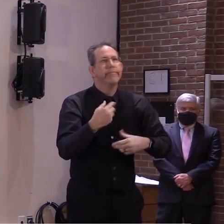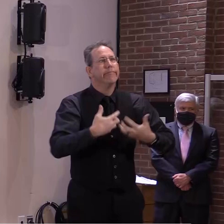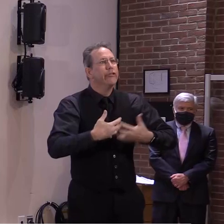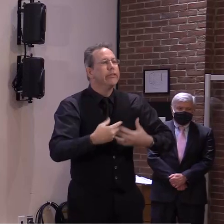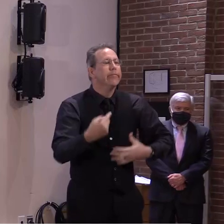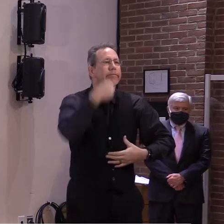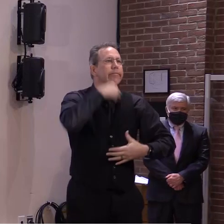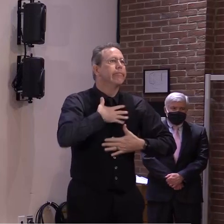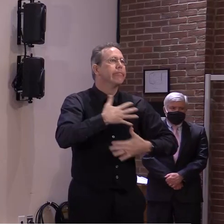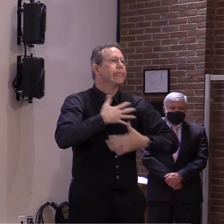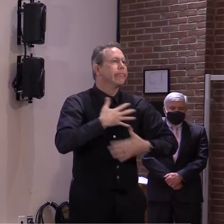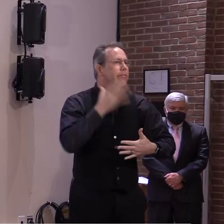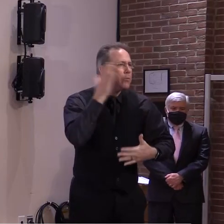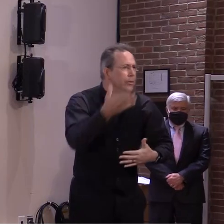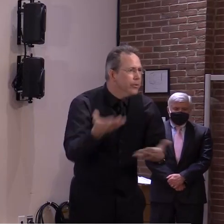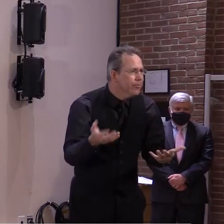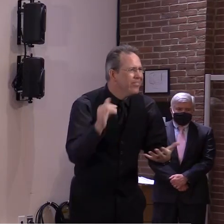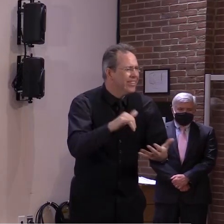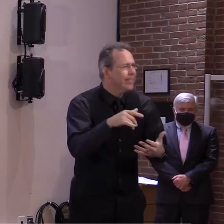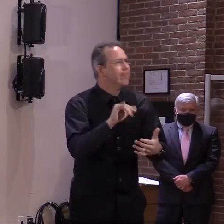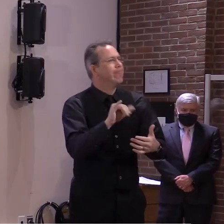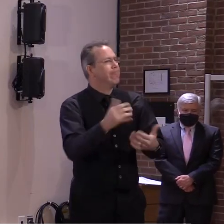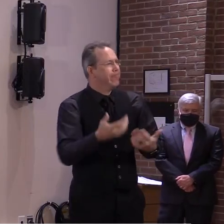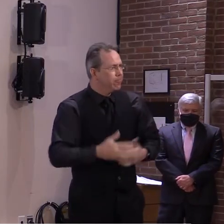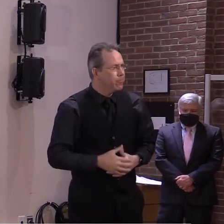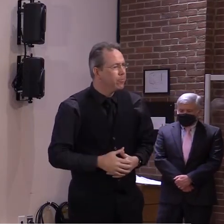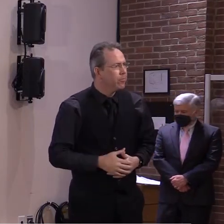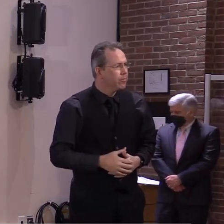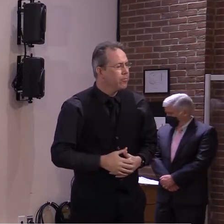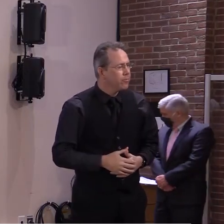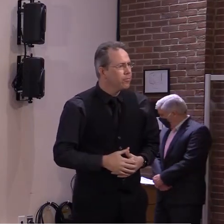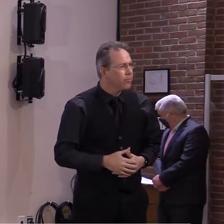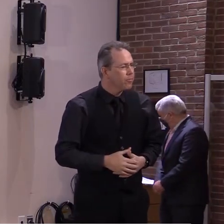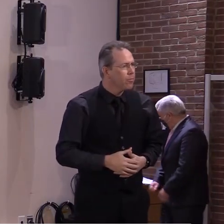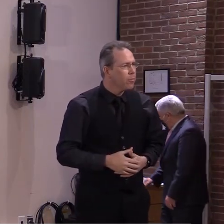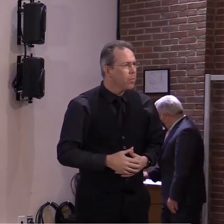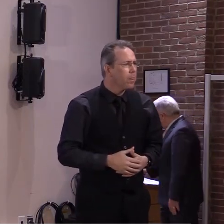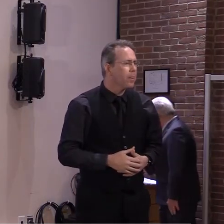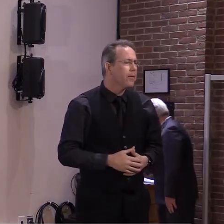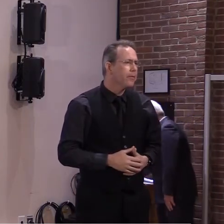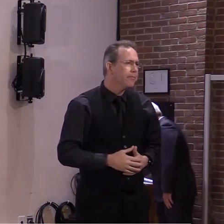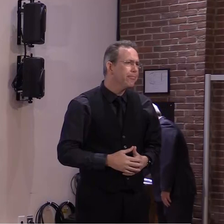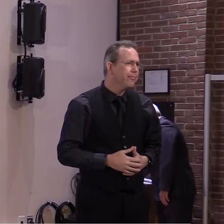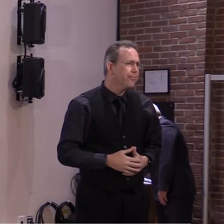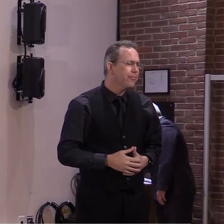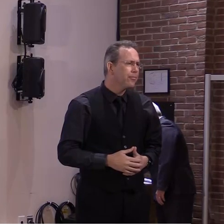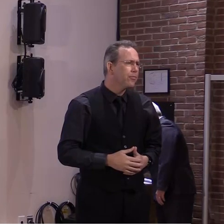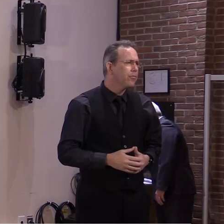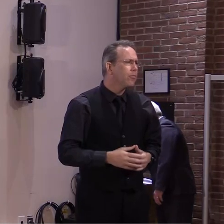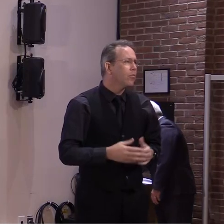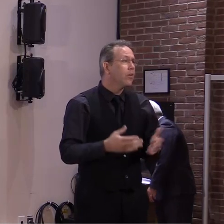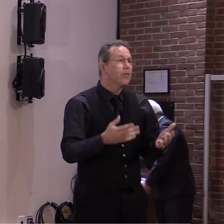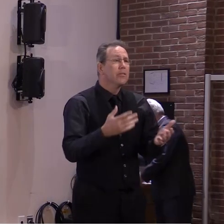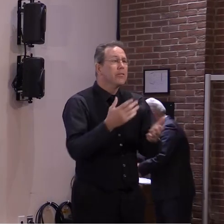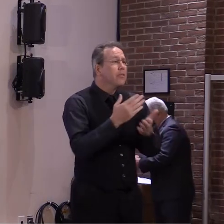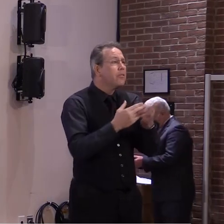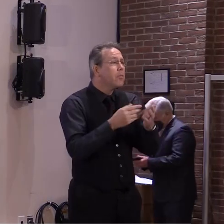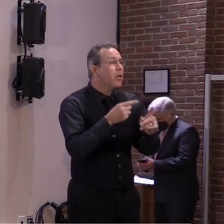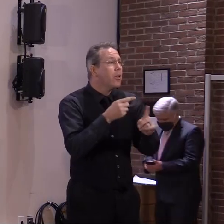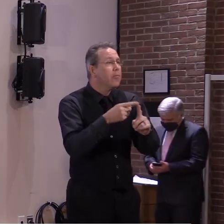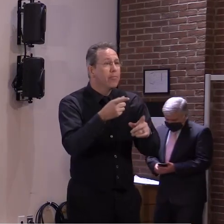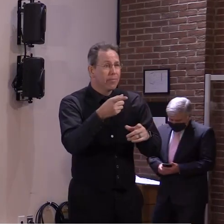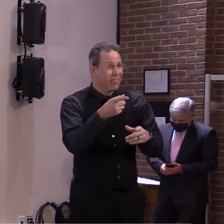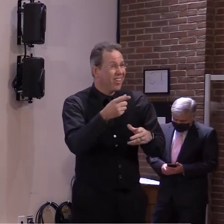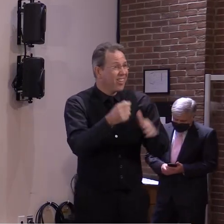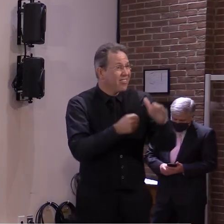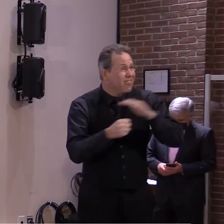well. They're going to possibly be hospitalized, because we've seen that. They're going to possibly get a sequela